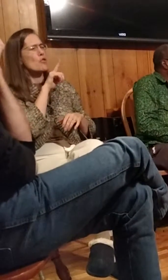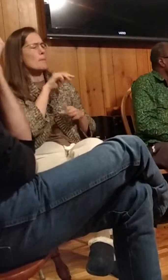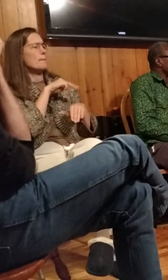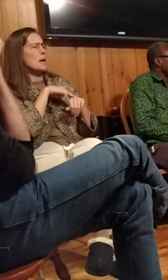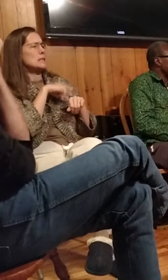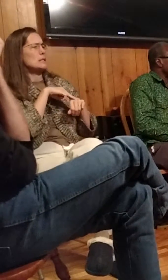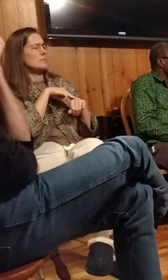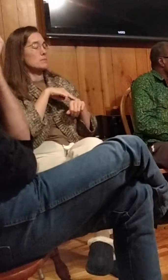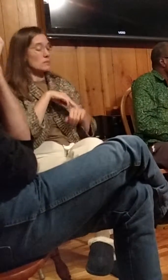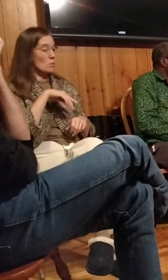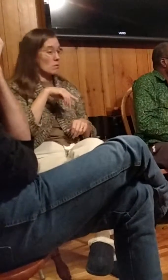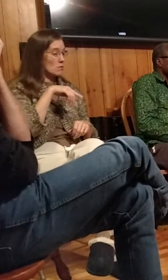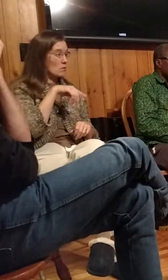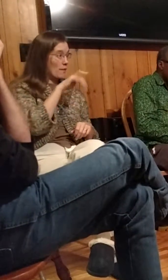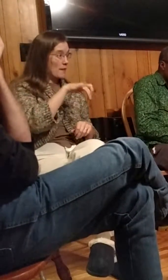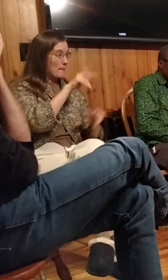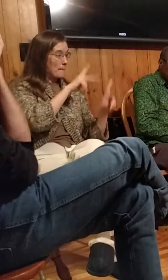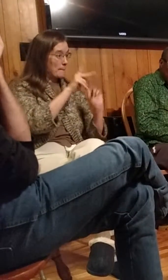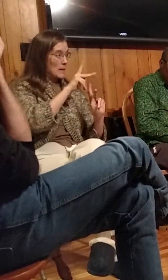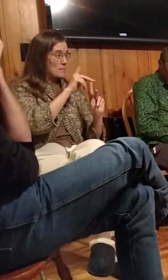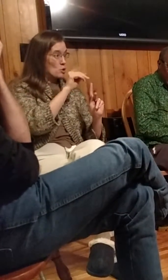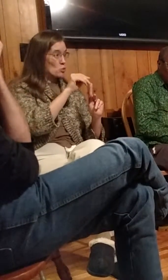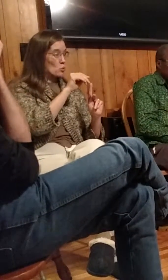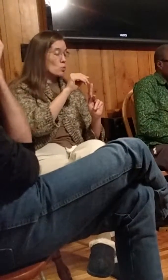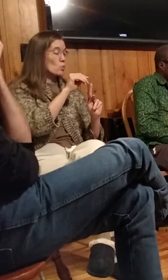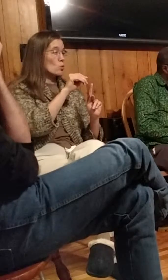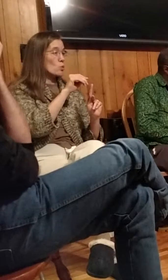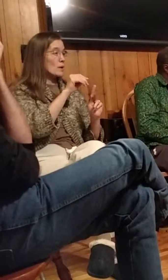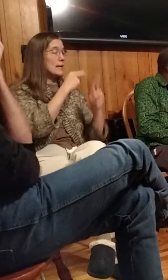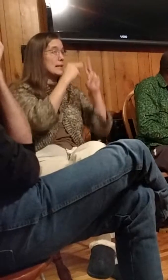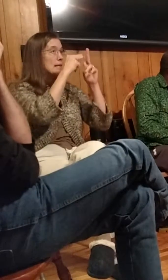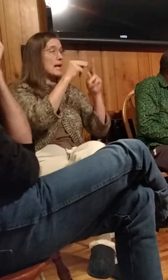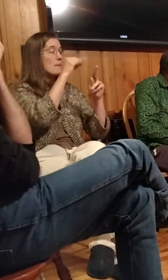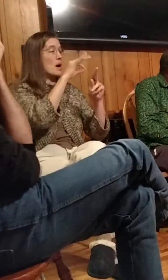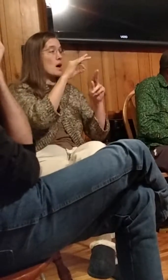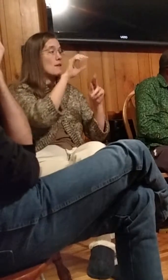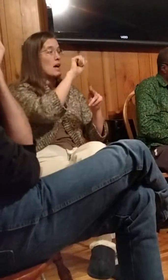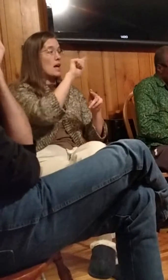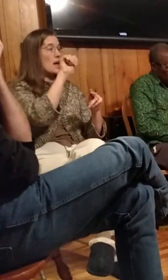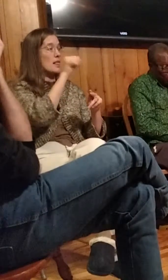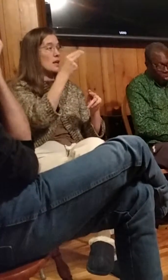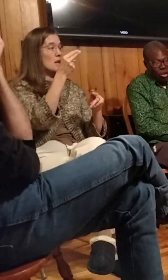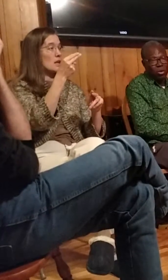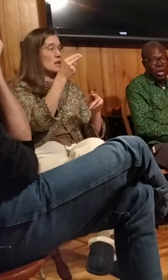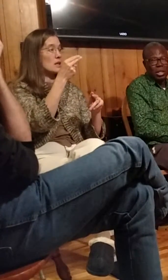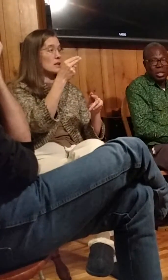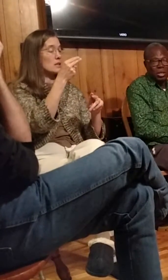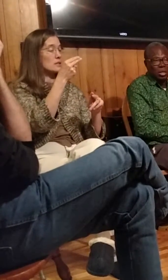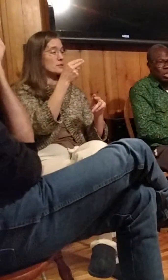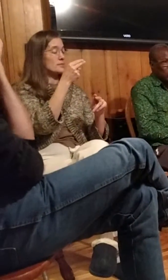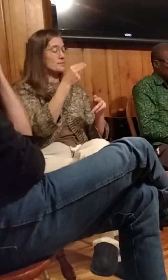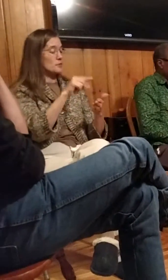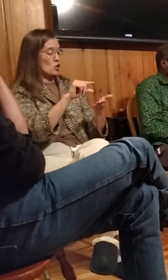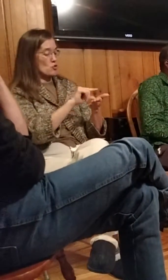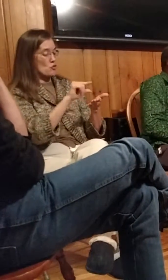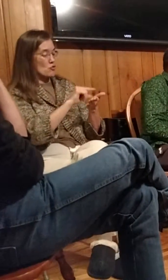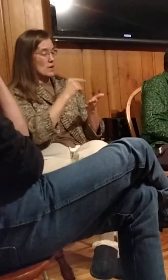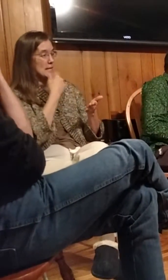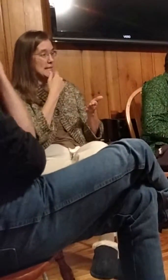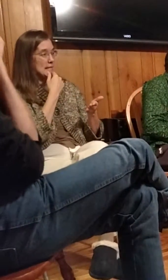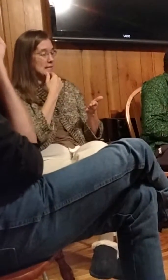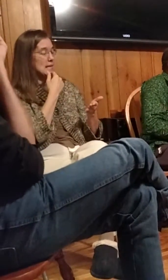and they are quoting from the Quran. Because the Quran actually allows people to fight and to kill. Even though another part of the Quran, it says, if you